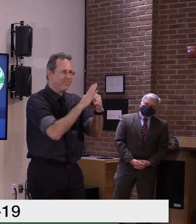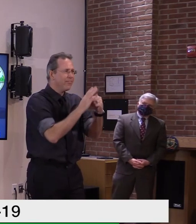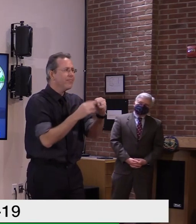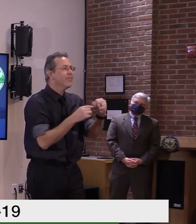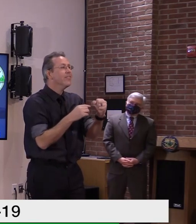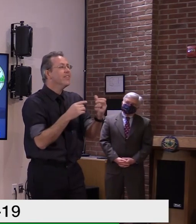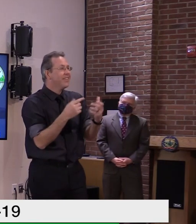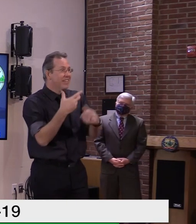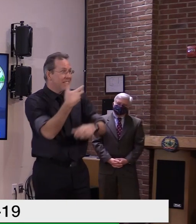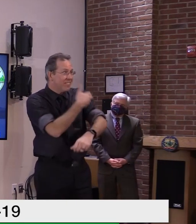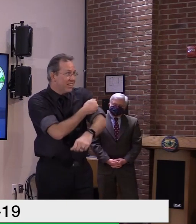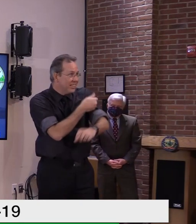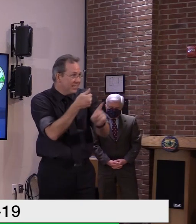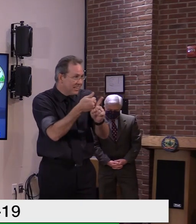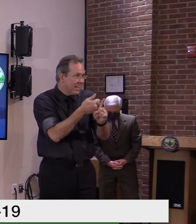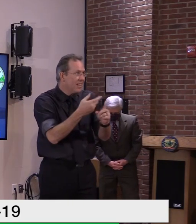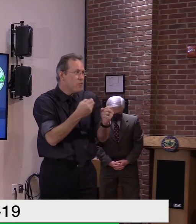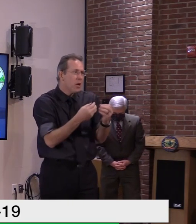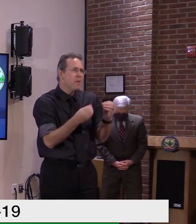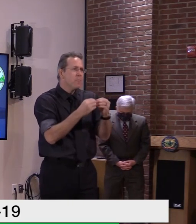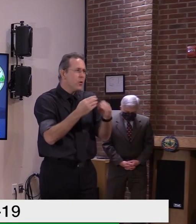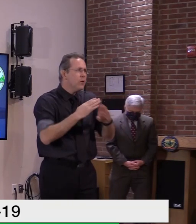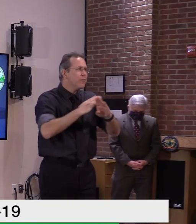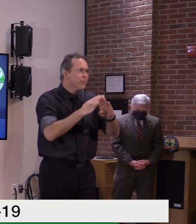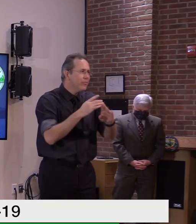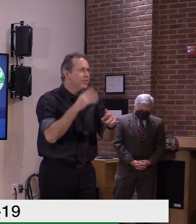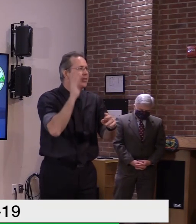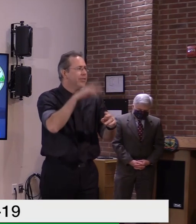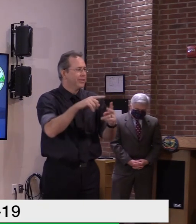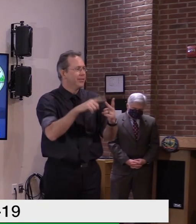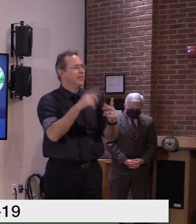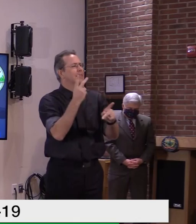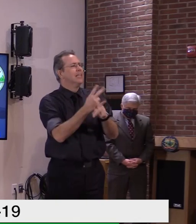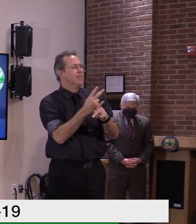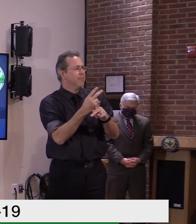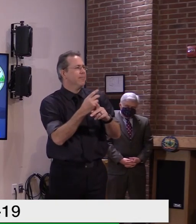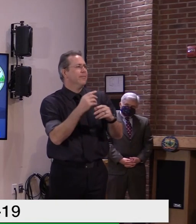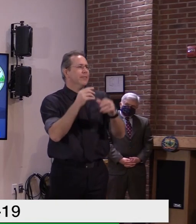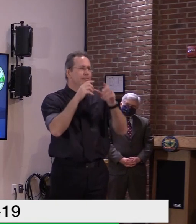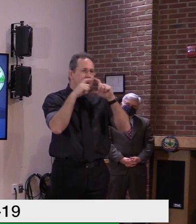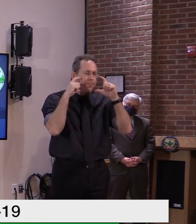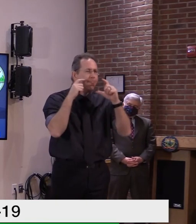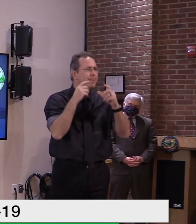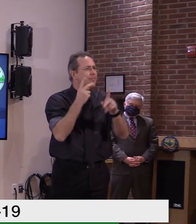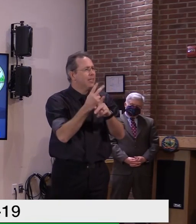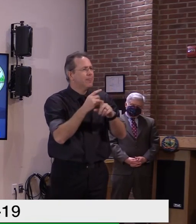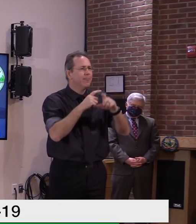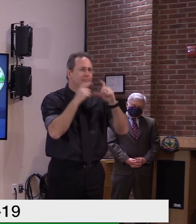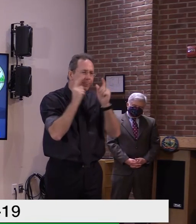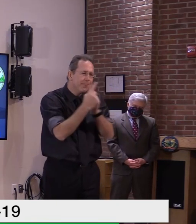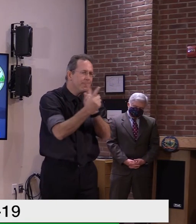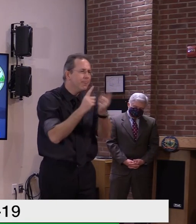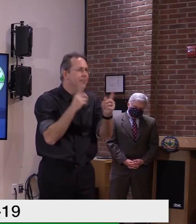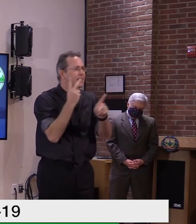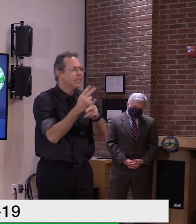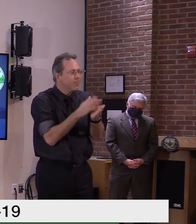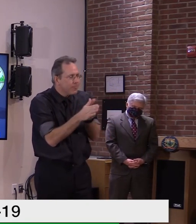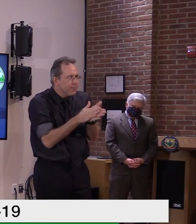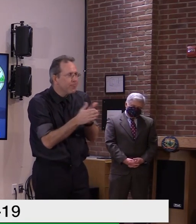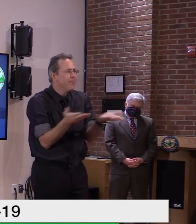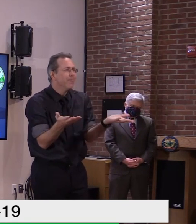to even redouble our efforts to practice physical distancing, avoiding crowds, and wearing